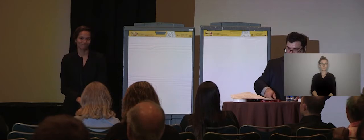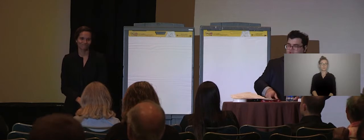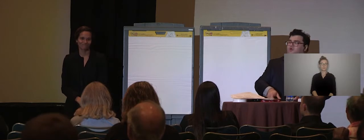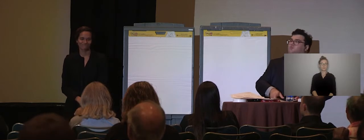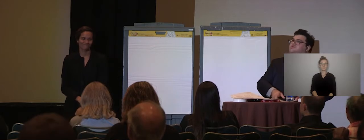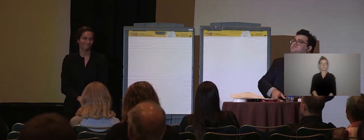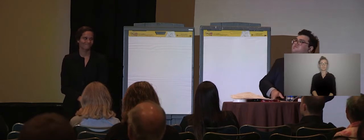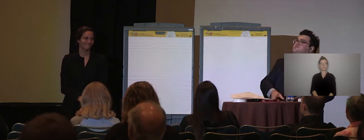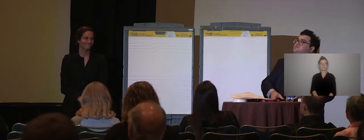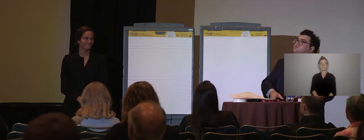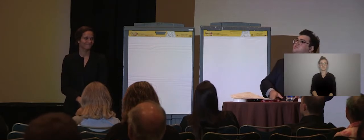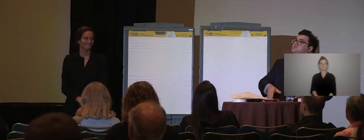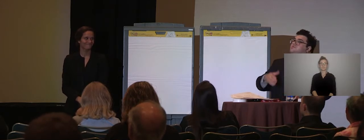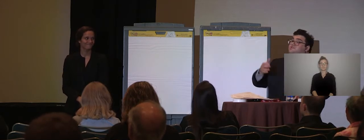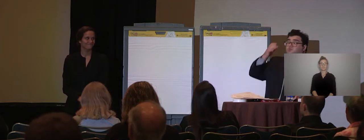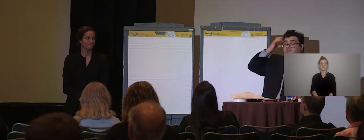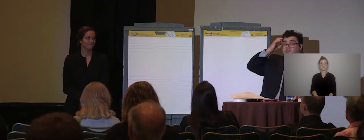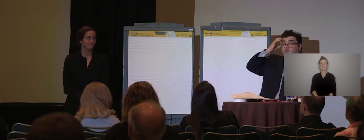So